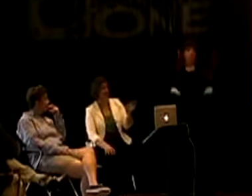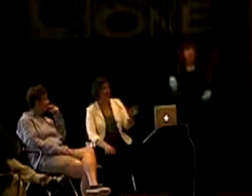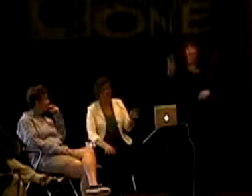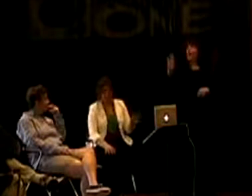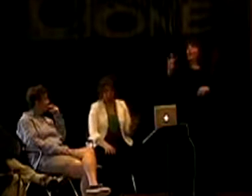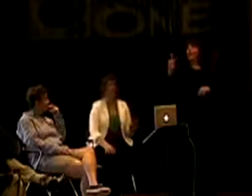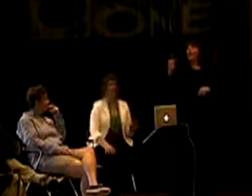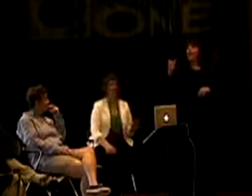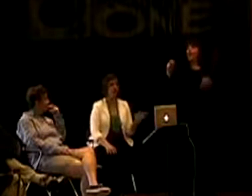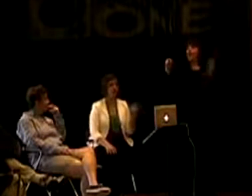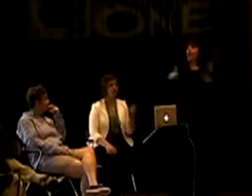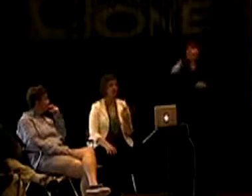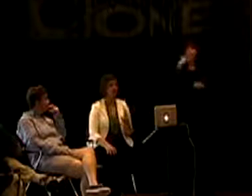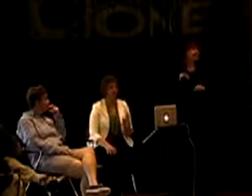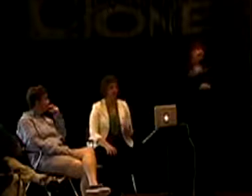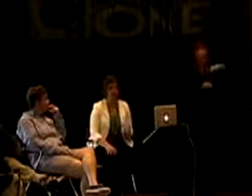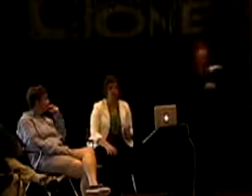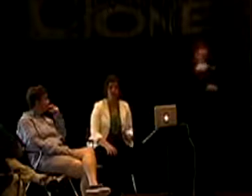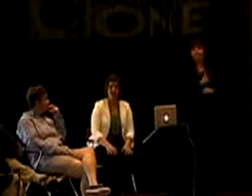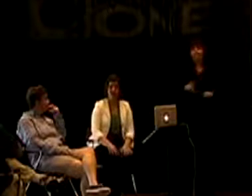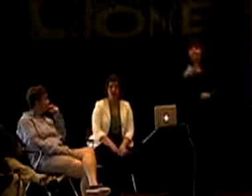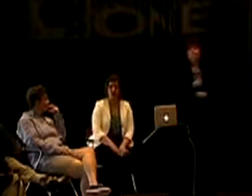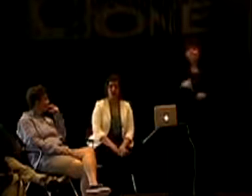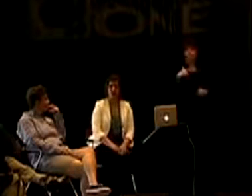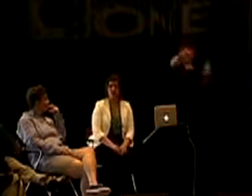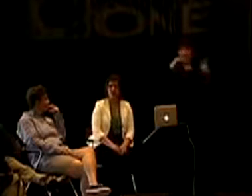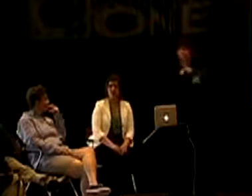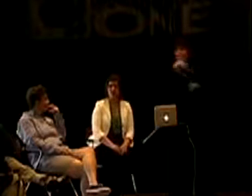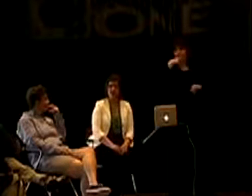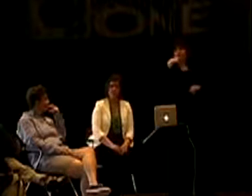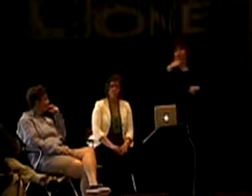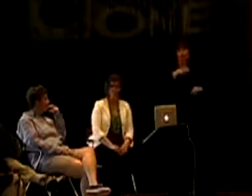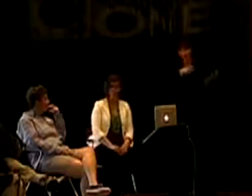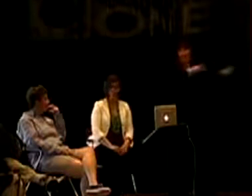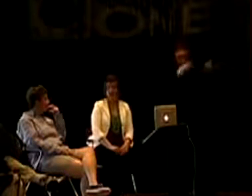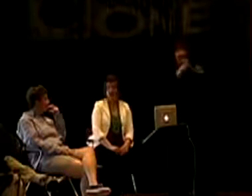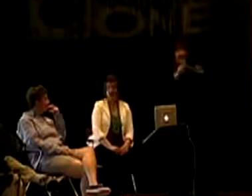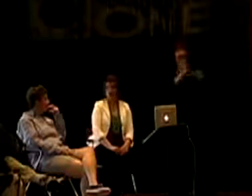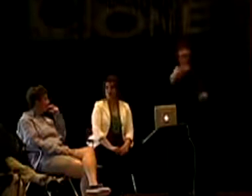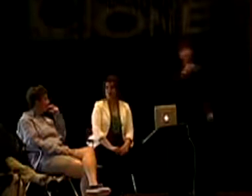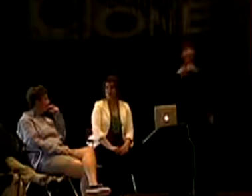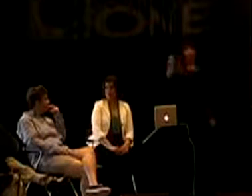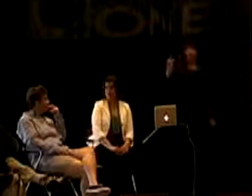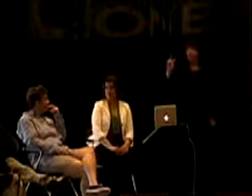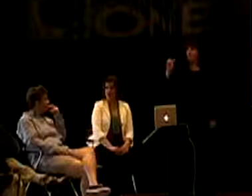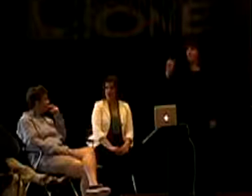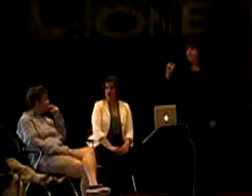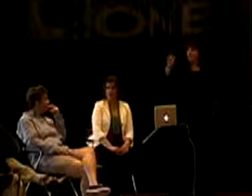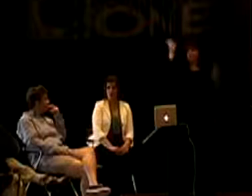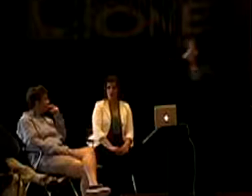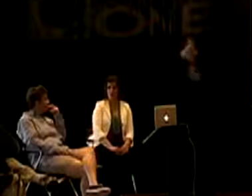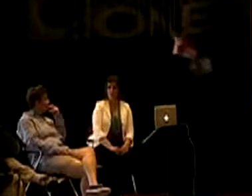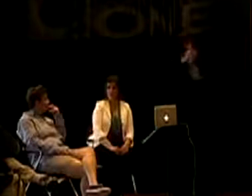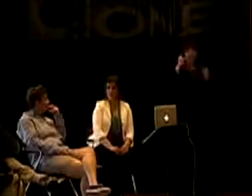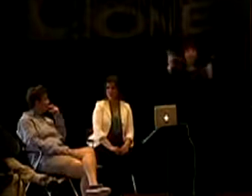leave, but I hope she won't mind me speaking on her behalf. Bevan didn't know sign language before deciding